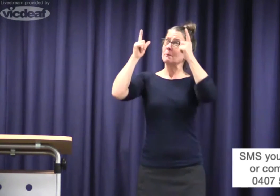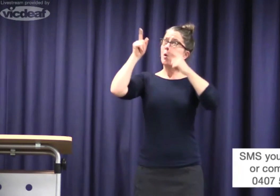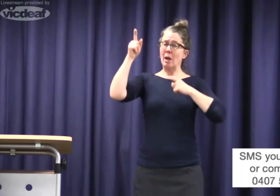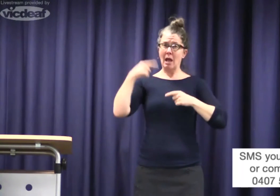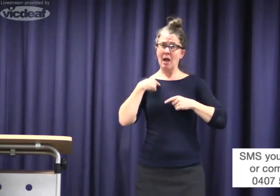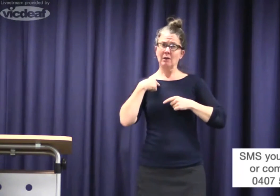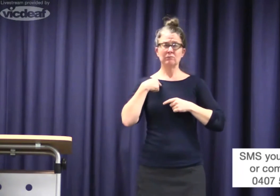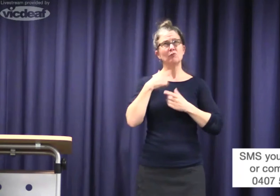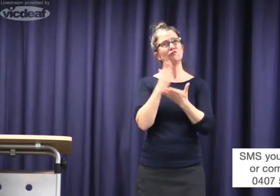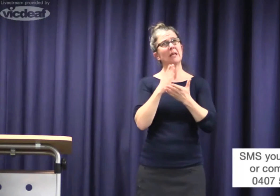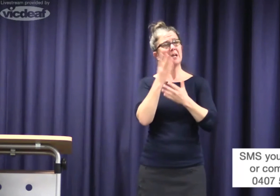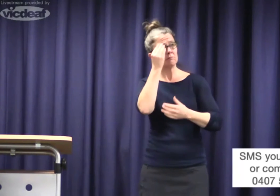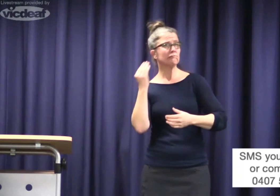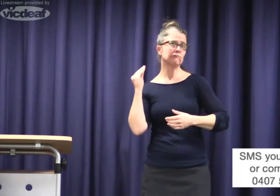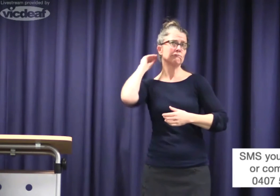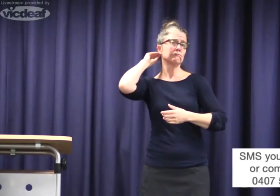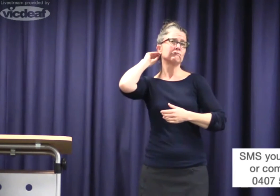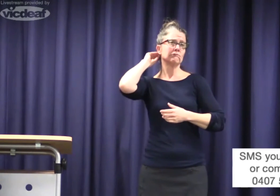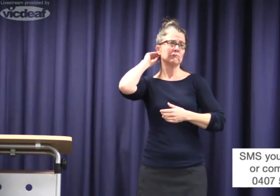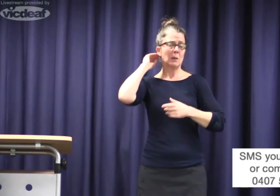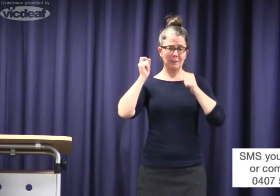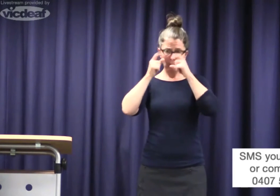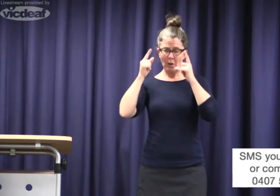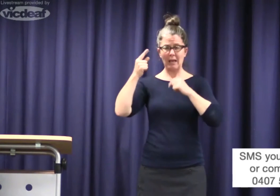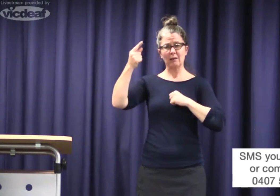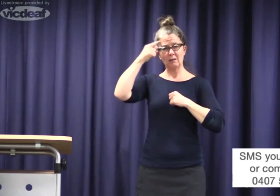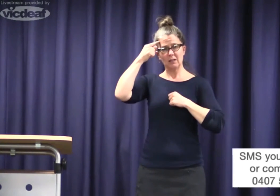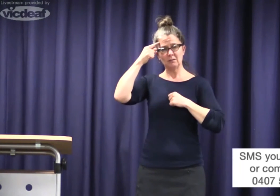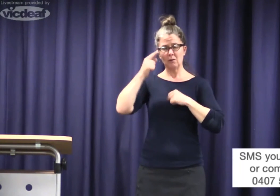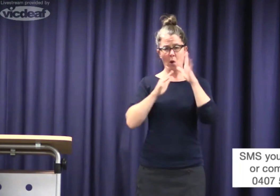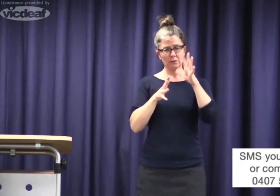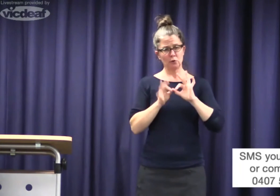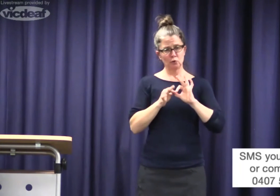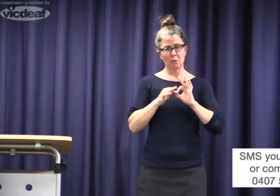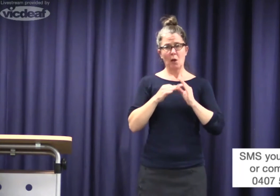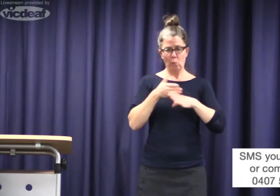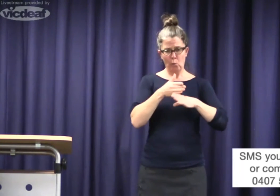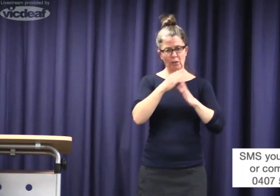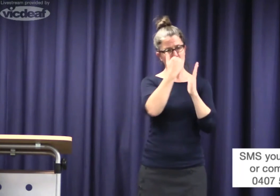And I think it's just a comment, so I don't think it needs a response.